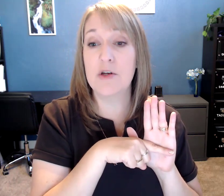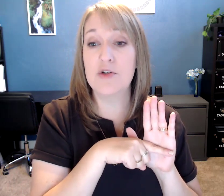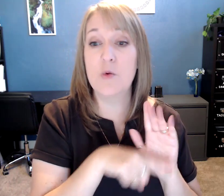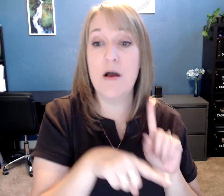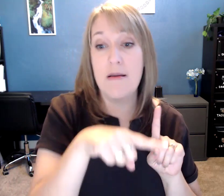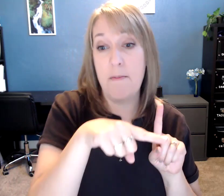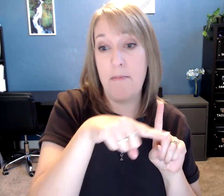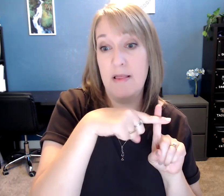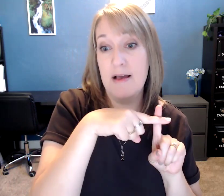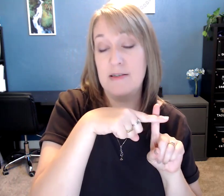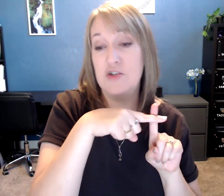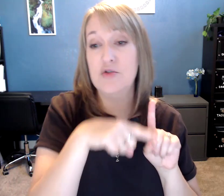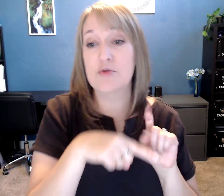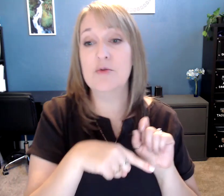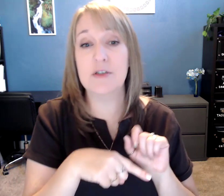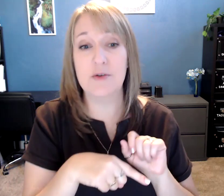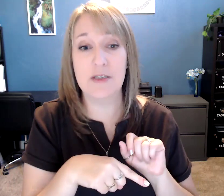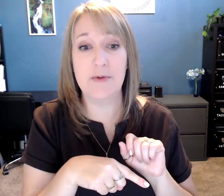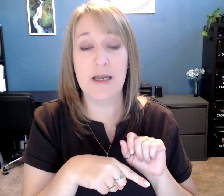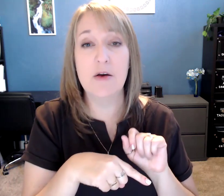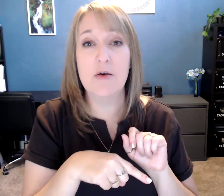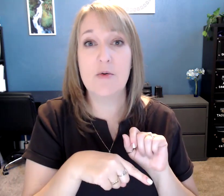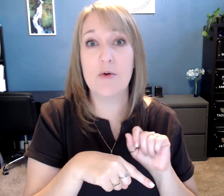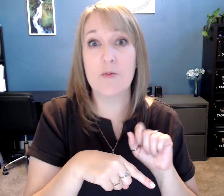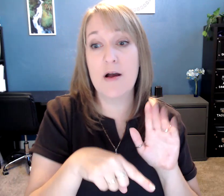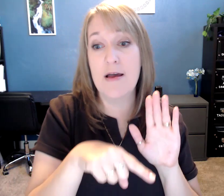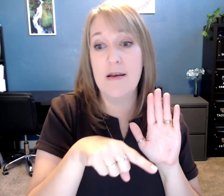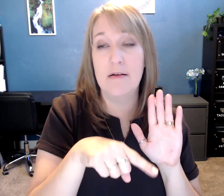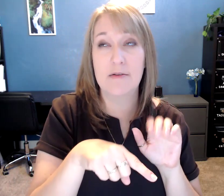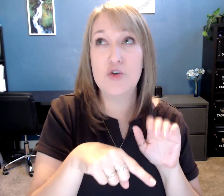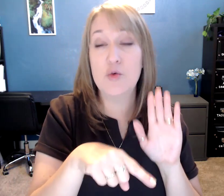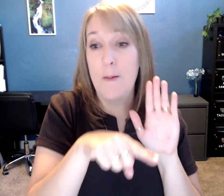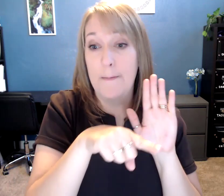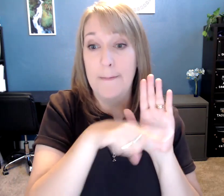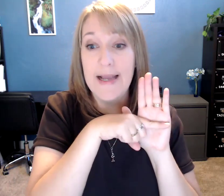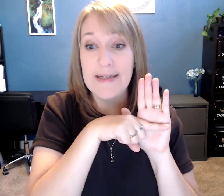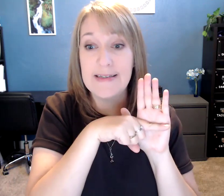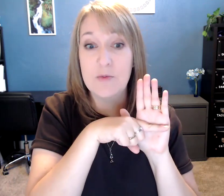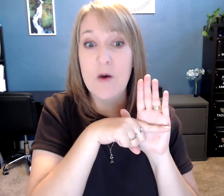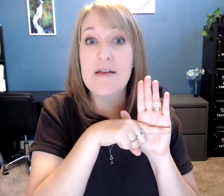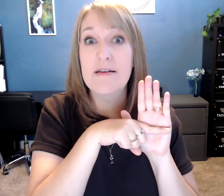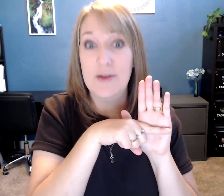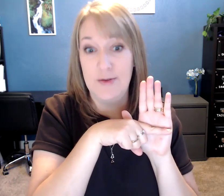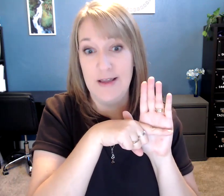do 1 plus 2, you do it that way. Or 1, 2 minus 1, you do it that